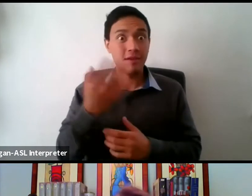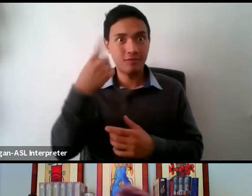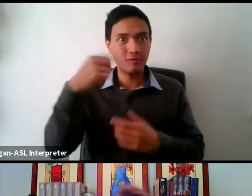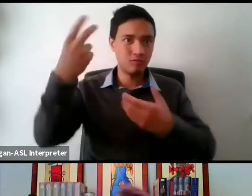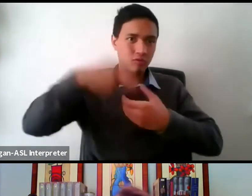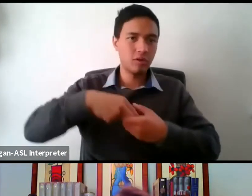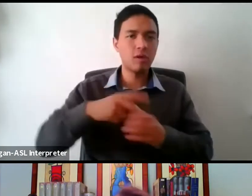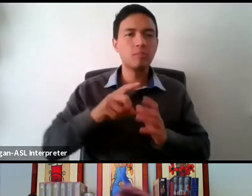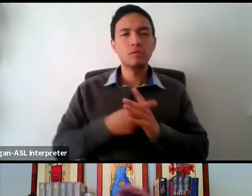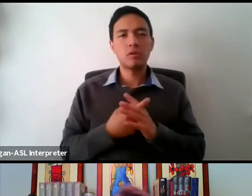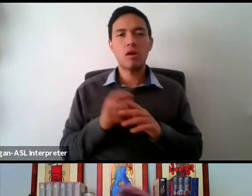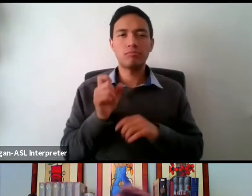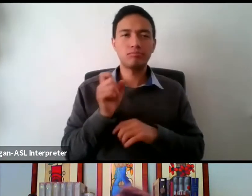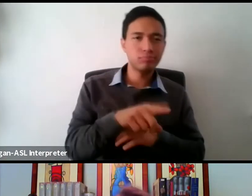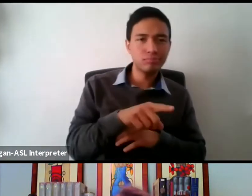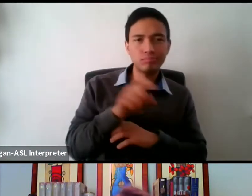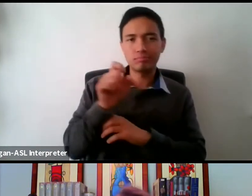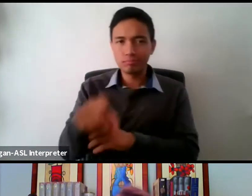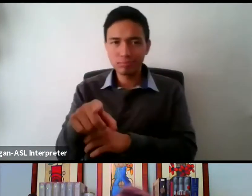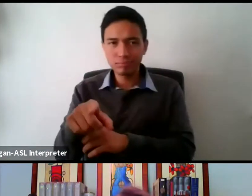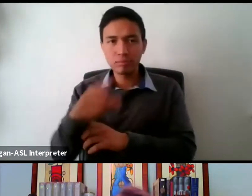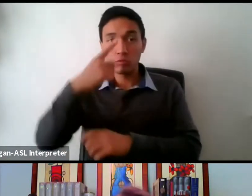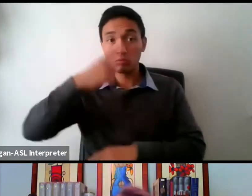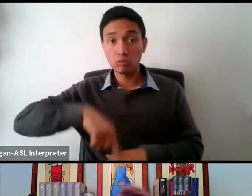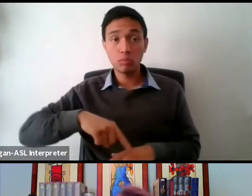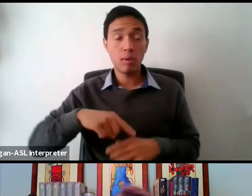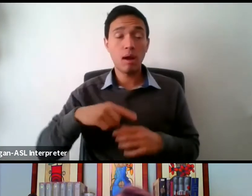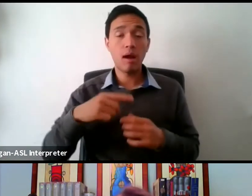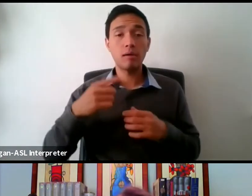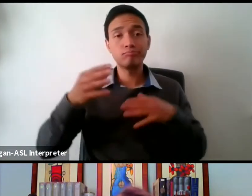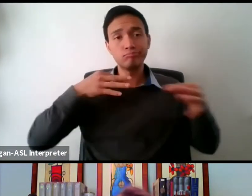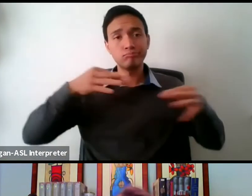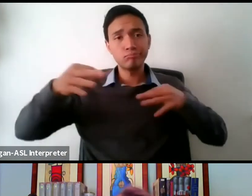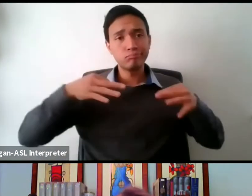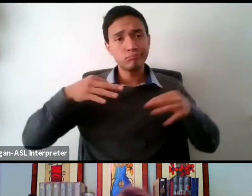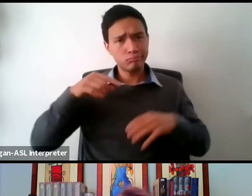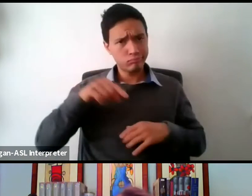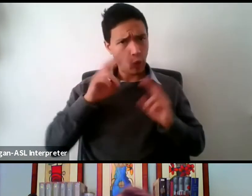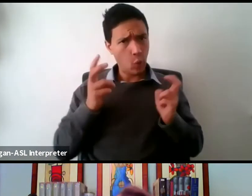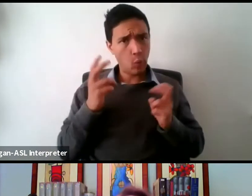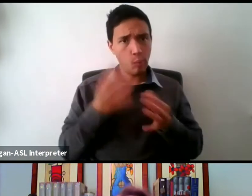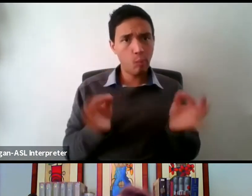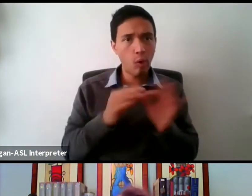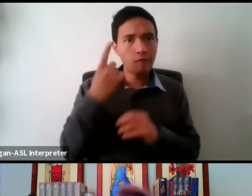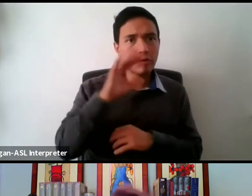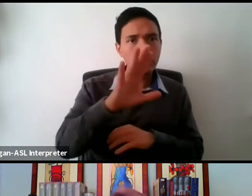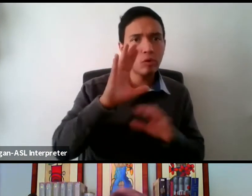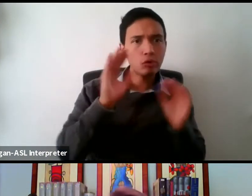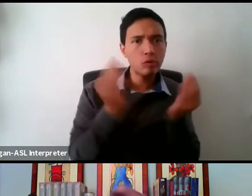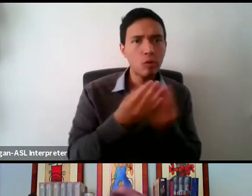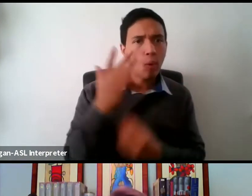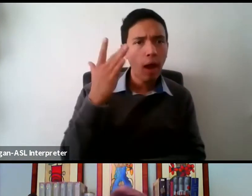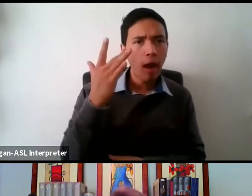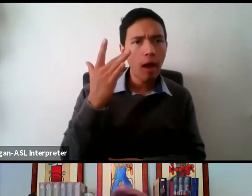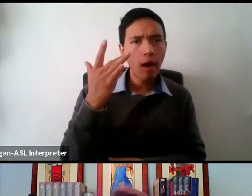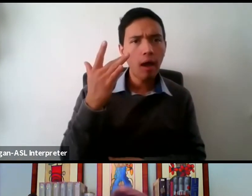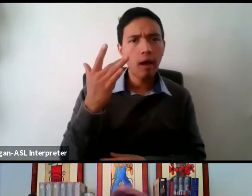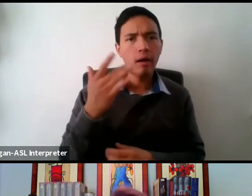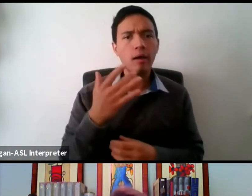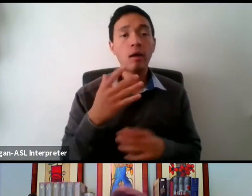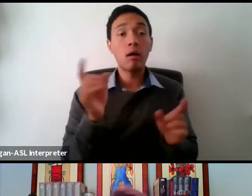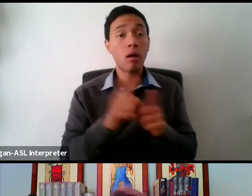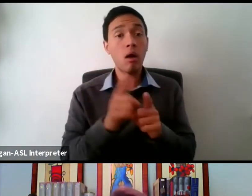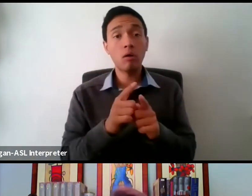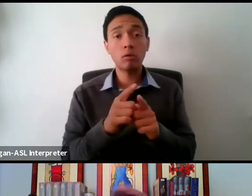asking each of you to say a little bit about why this issue is important to your organizations, and also just